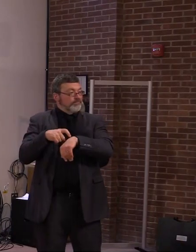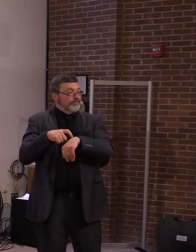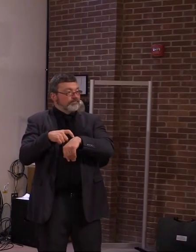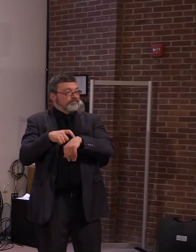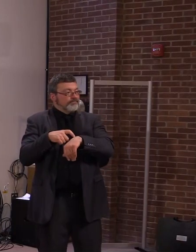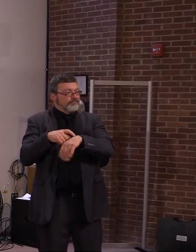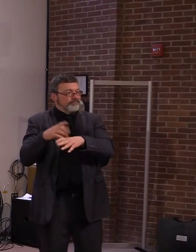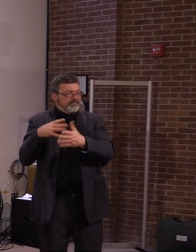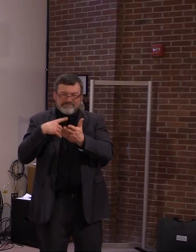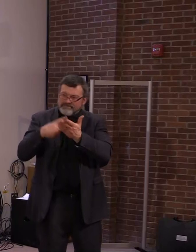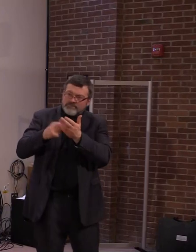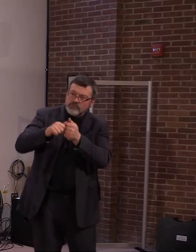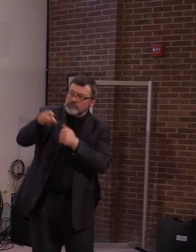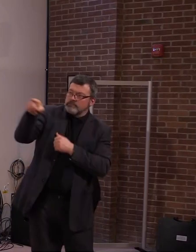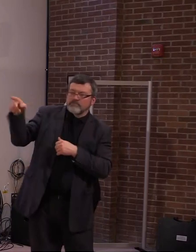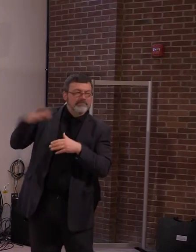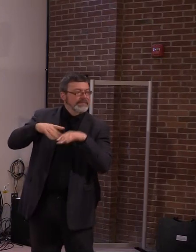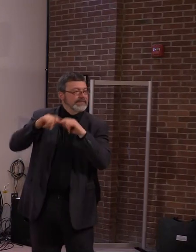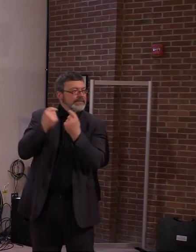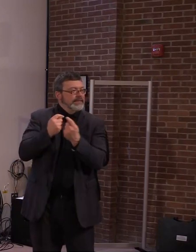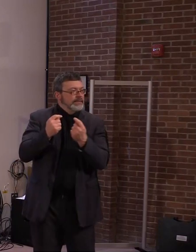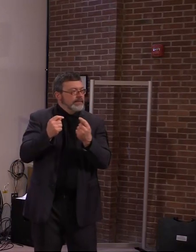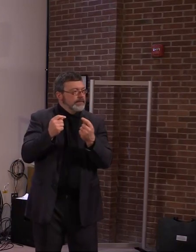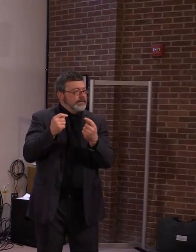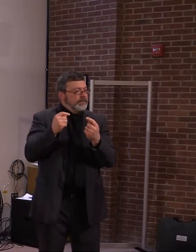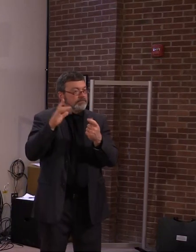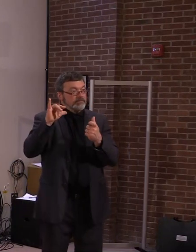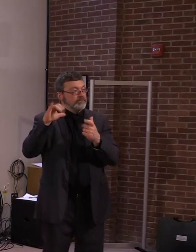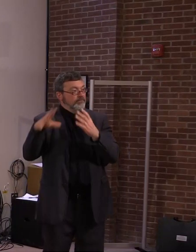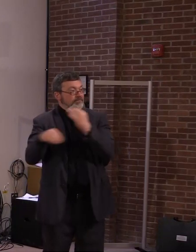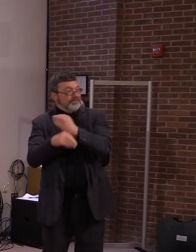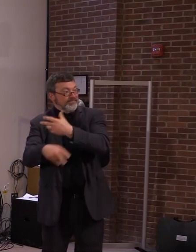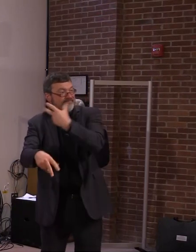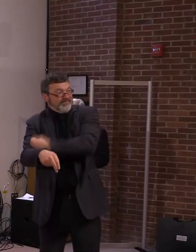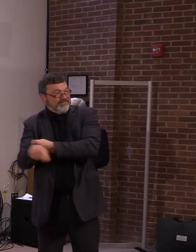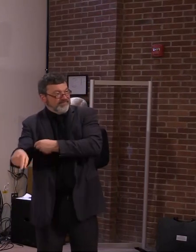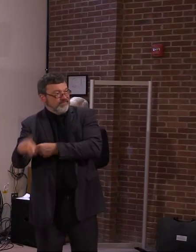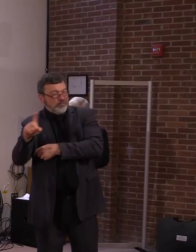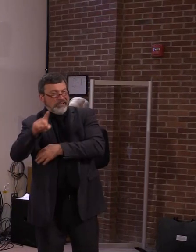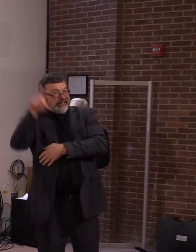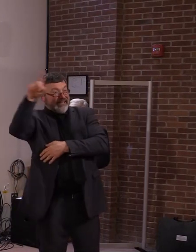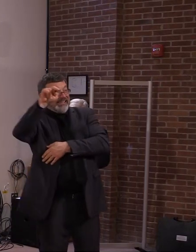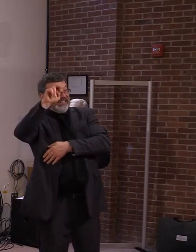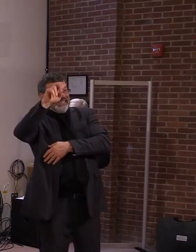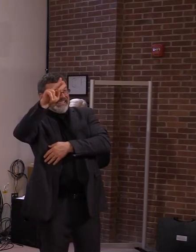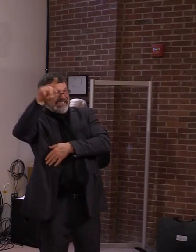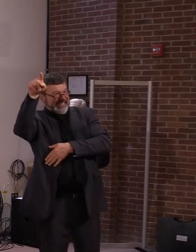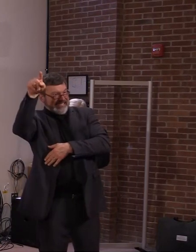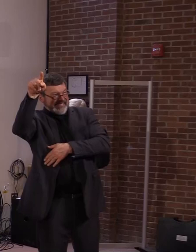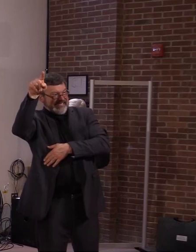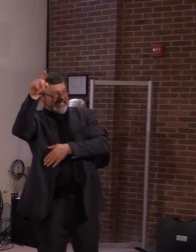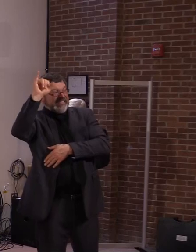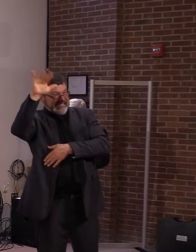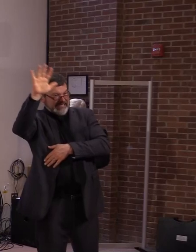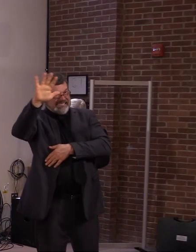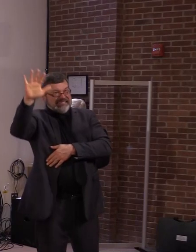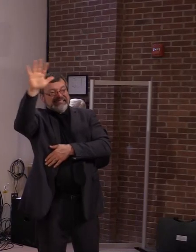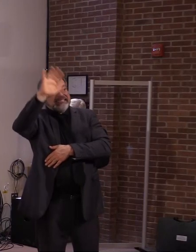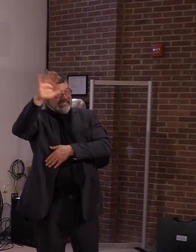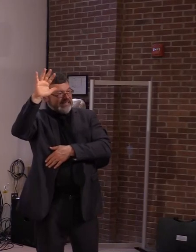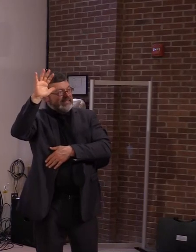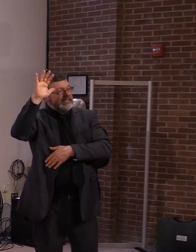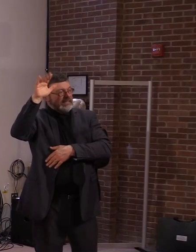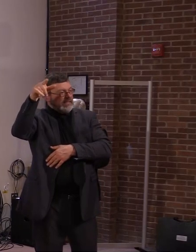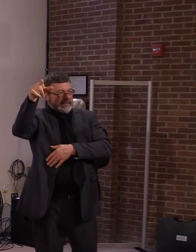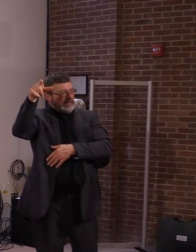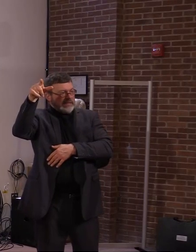had our booster up in the northern part of the state, the Northeast Kingdom. And they were impacted at